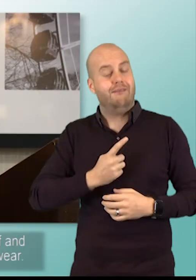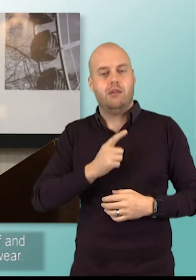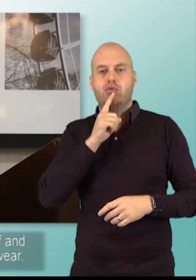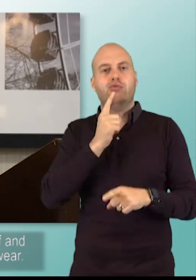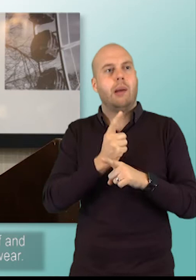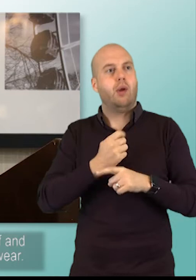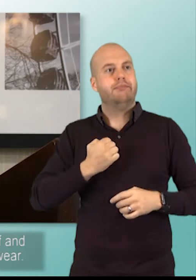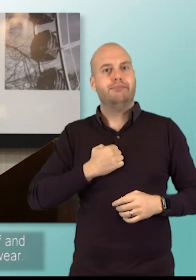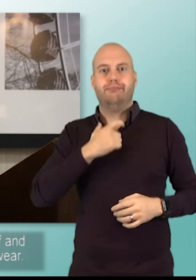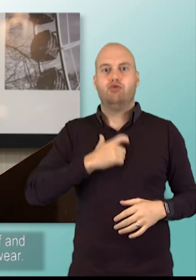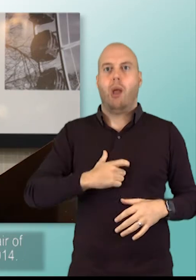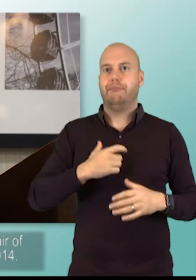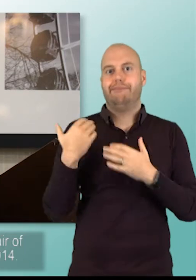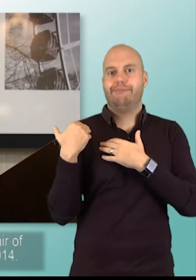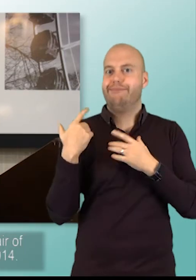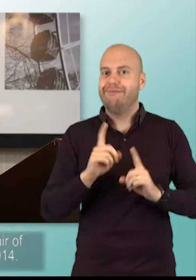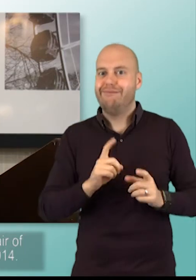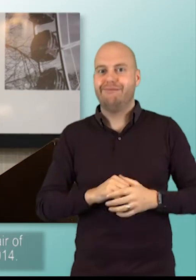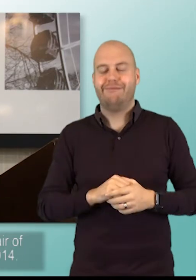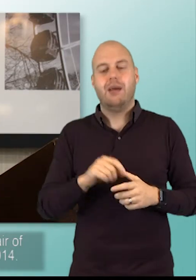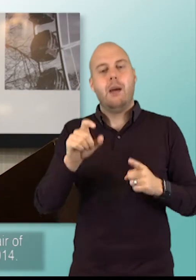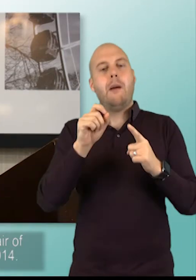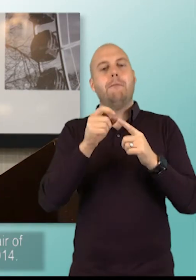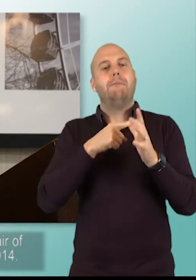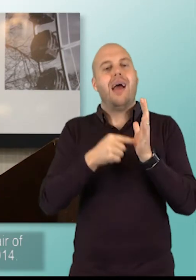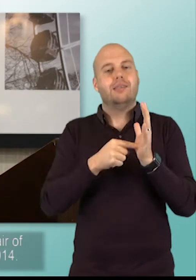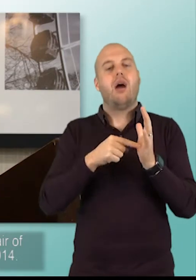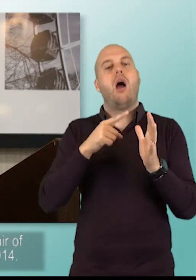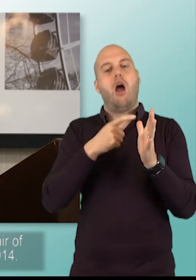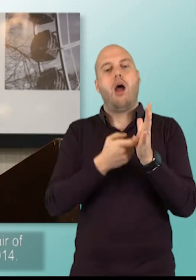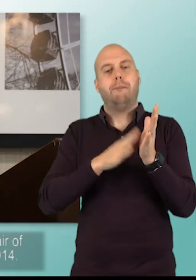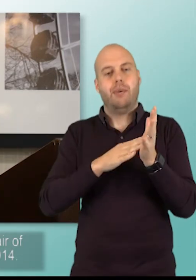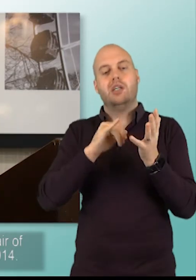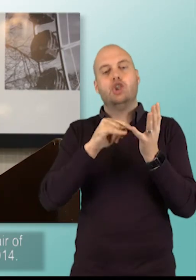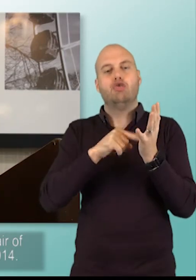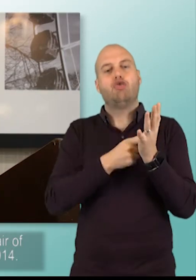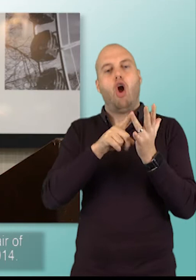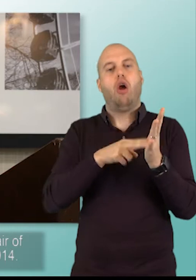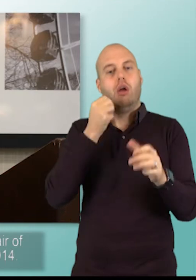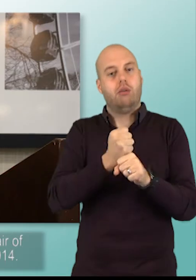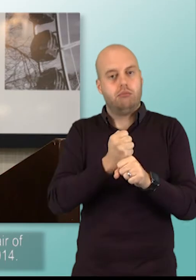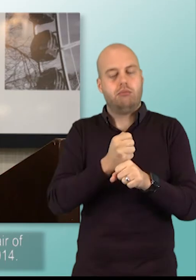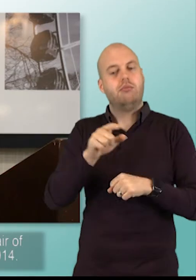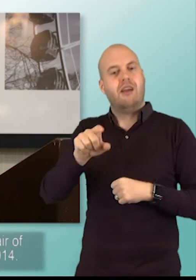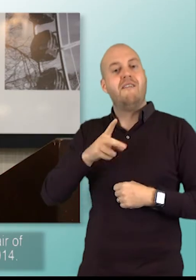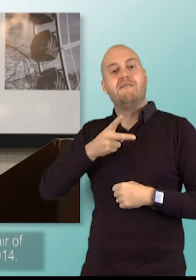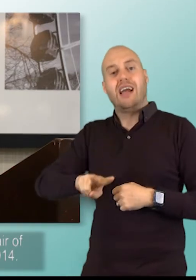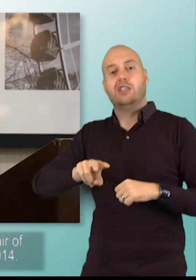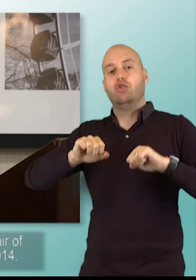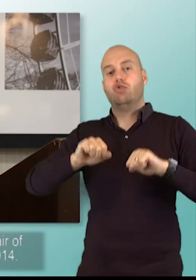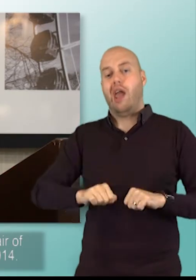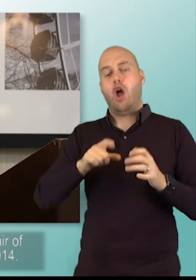the hats that we wear. My name's Pat Armstrong. I am currently vice chair at